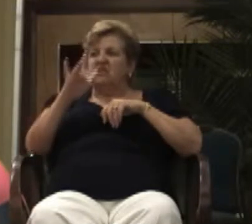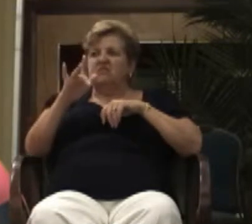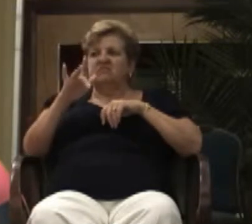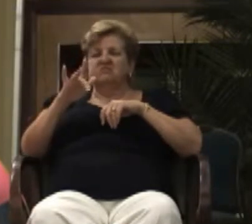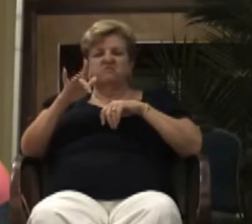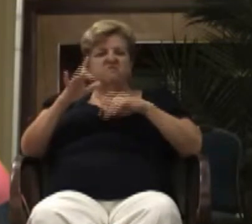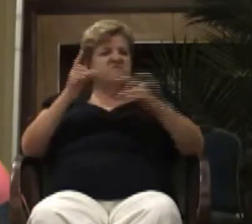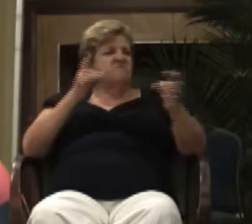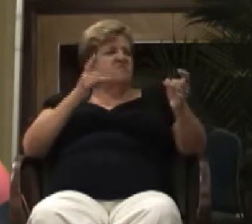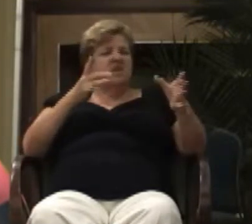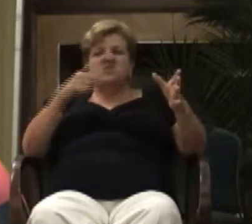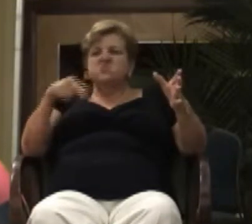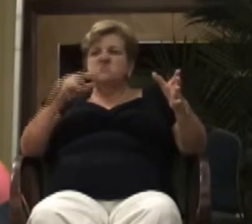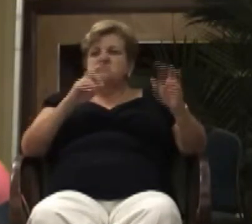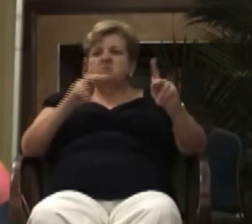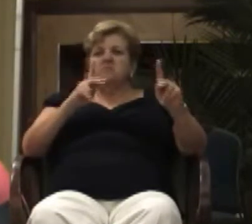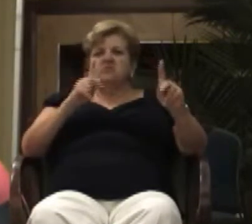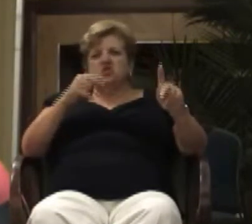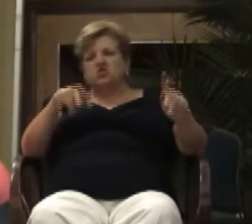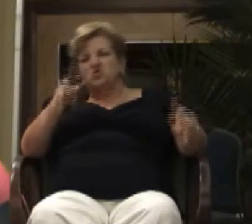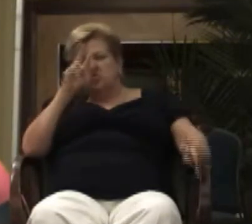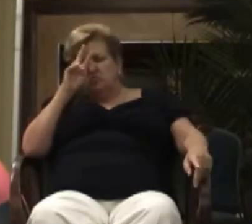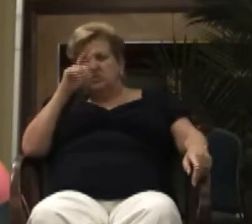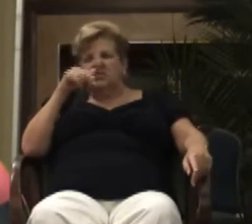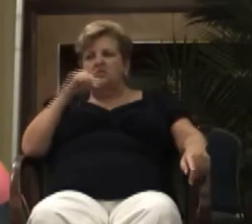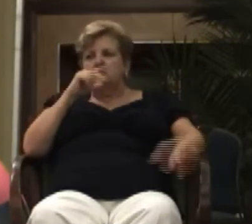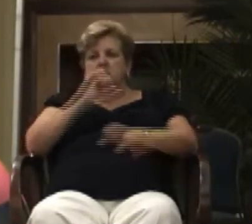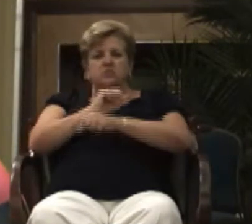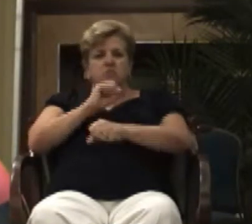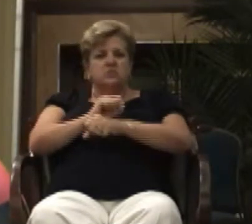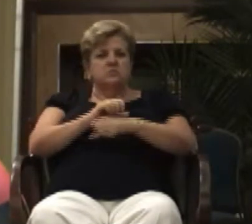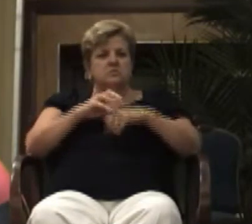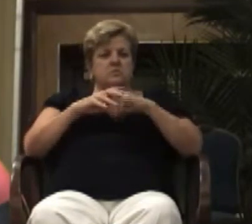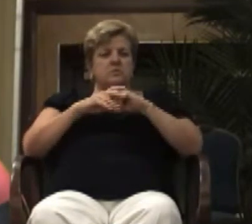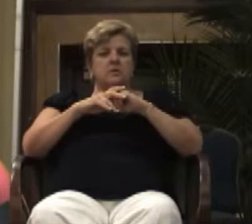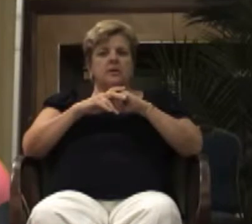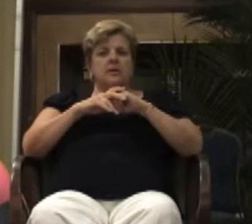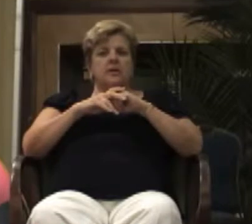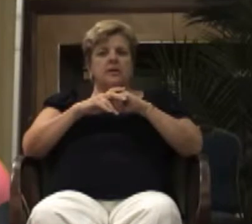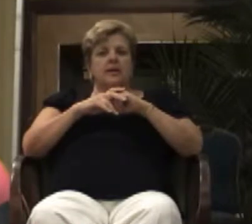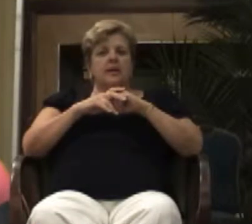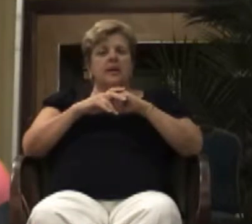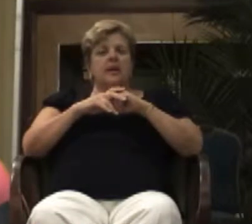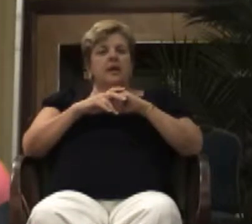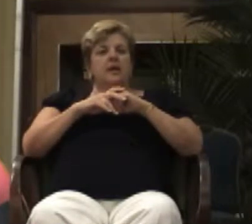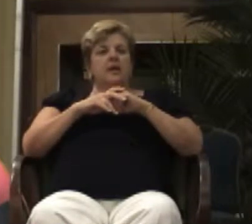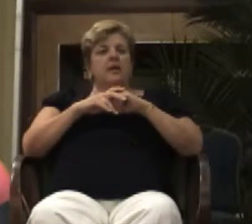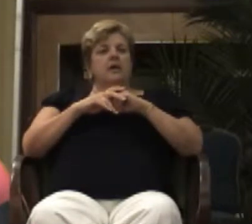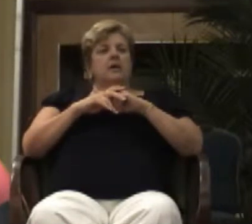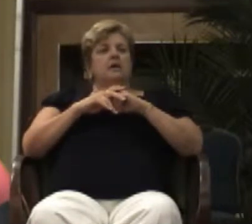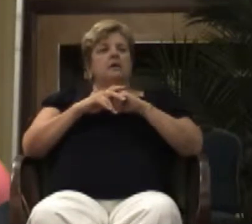You're stupid. This doesn't work. And I was sitting in Lake Brownwood on a blanket with my